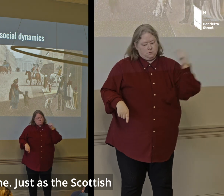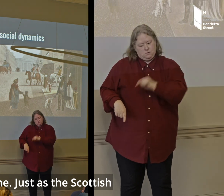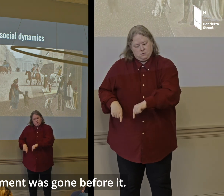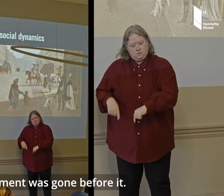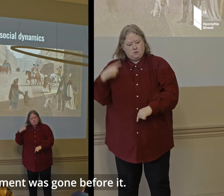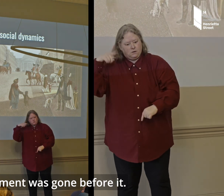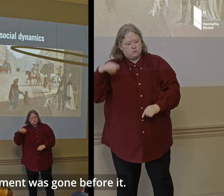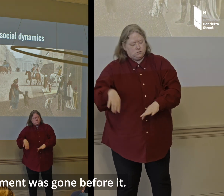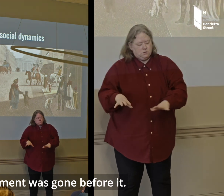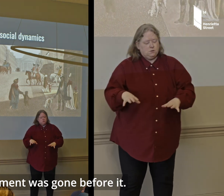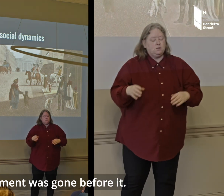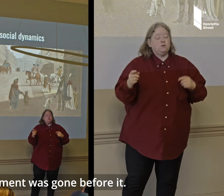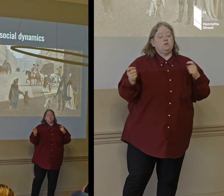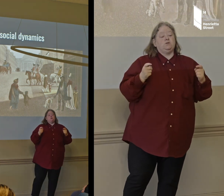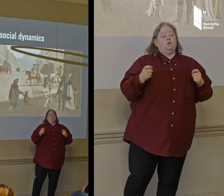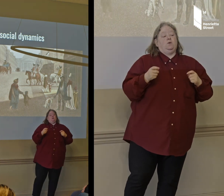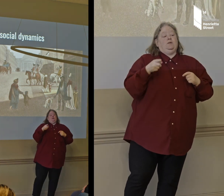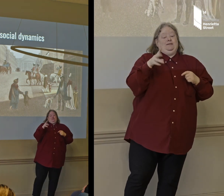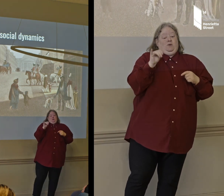as the Scottish Parliament was gone before it.